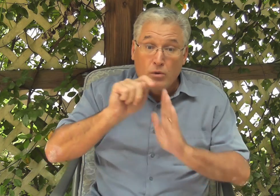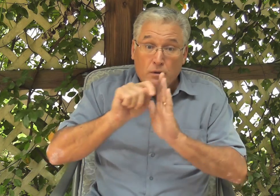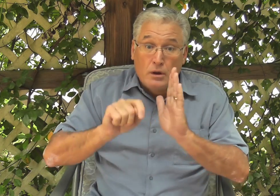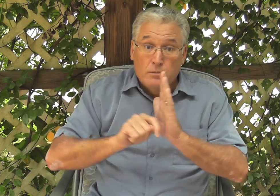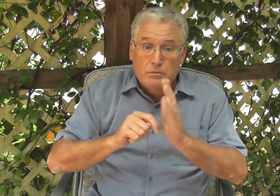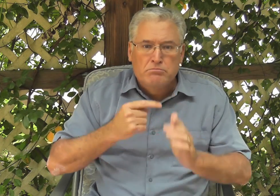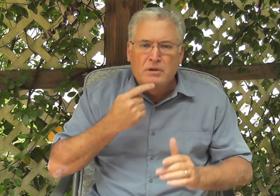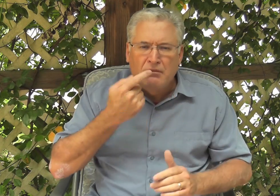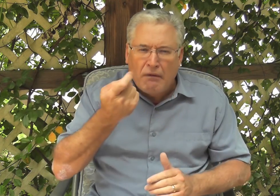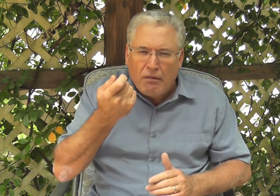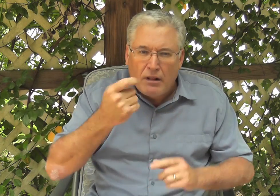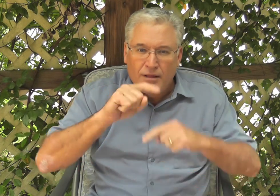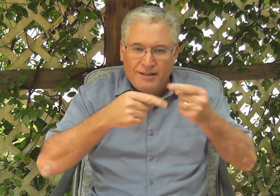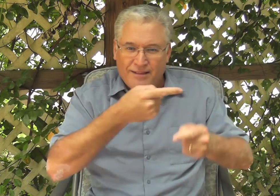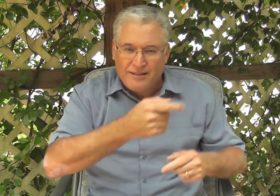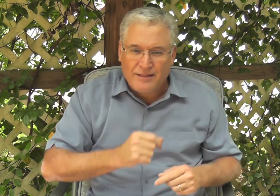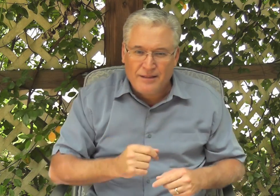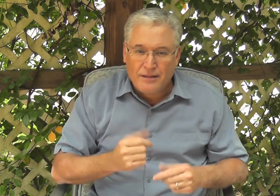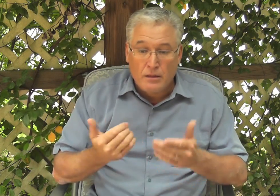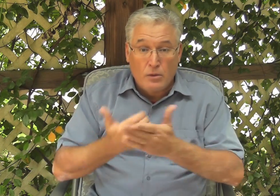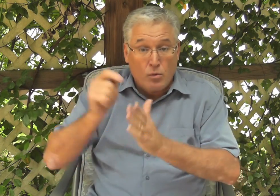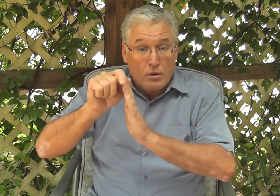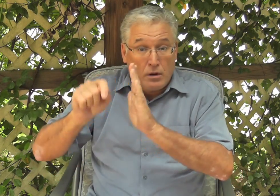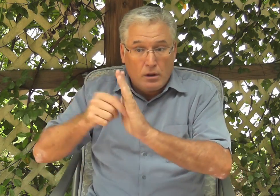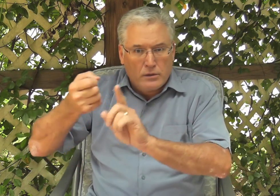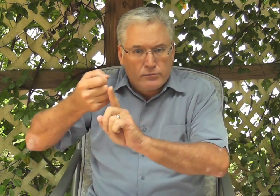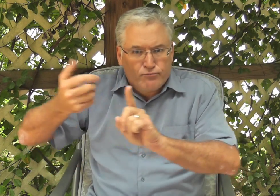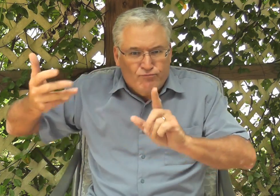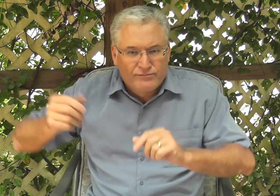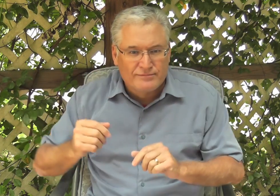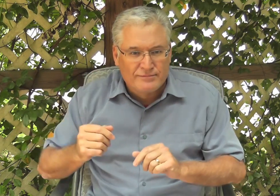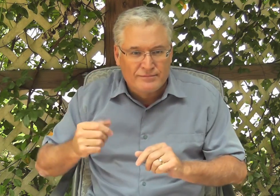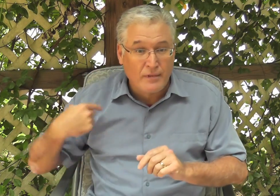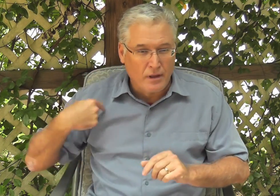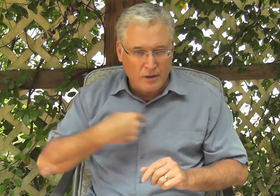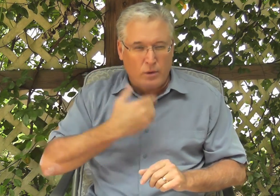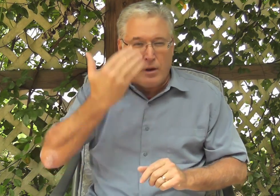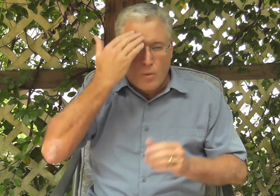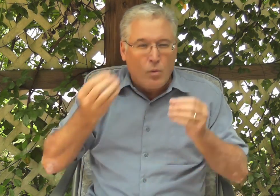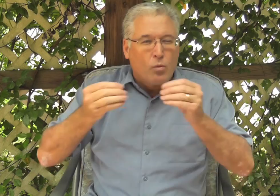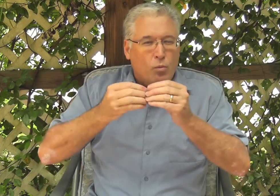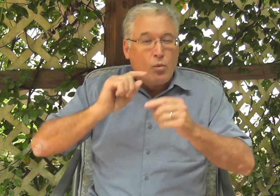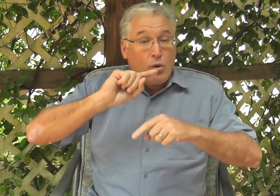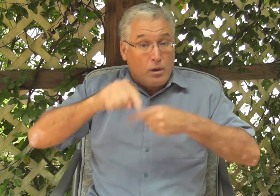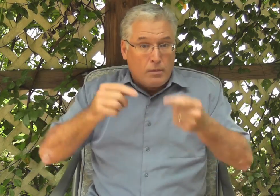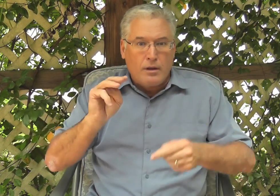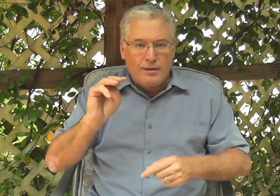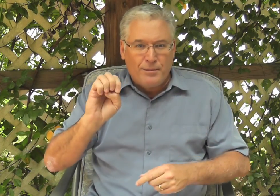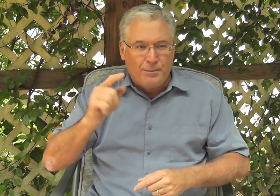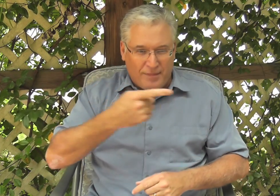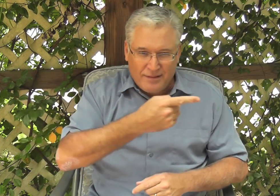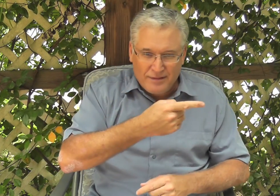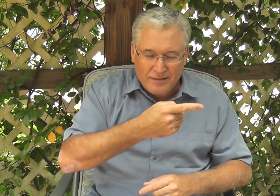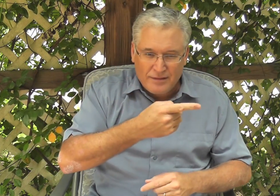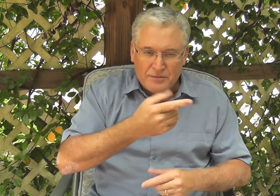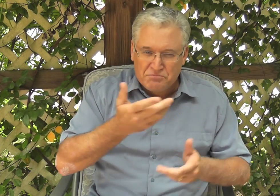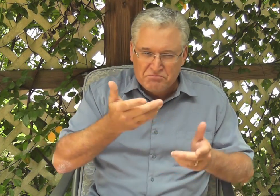versa. The perfect example is Melchizedek. We learn a little about him in the Old Testament, but the New Testament expounded more